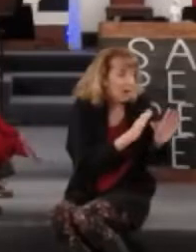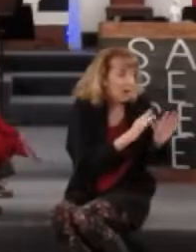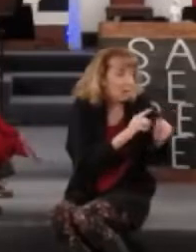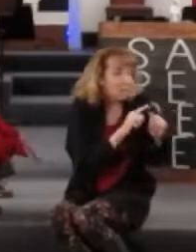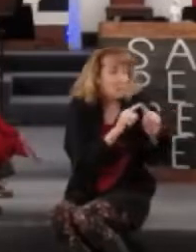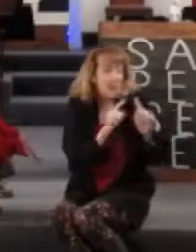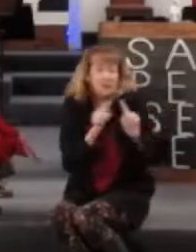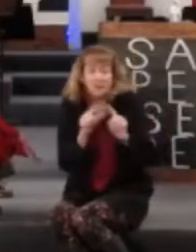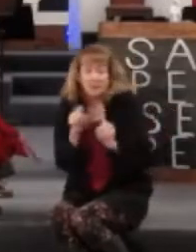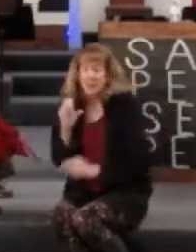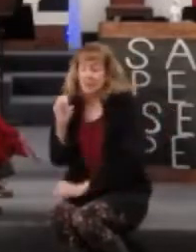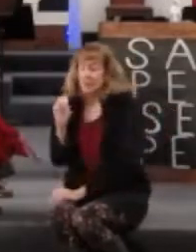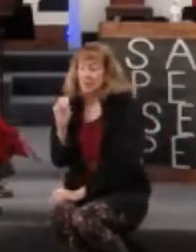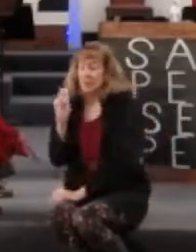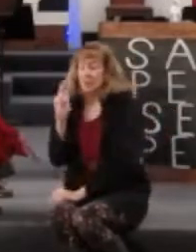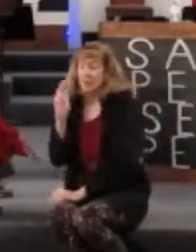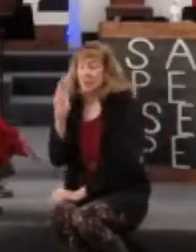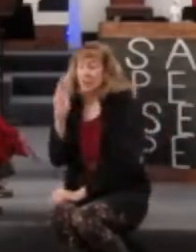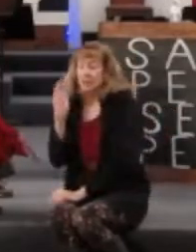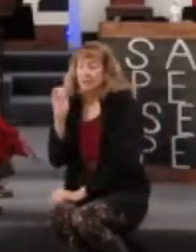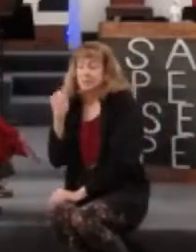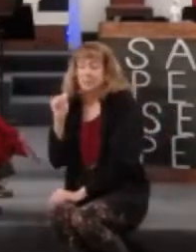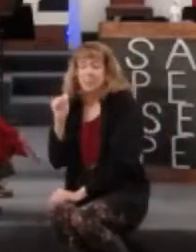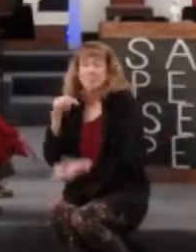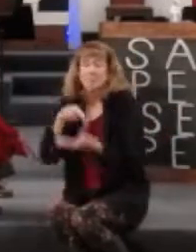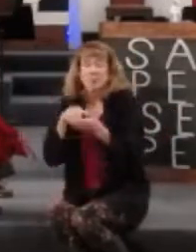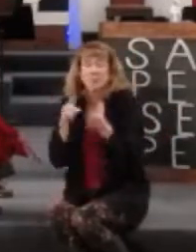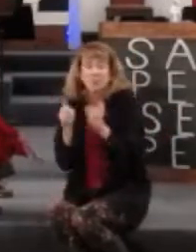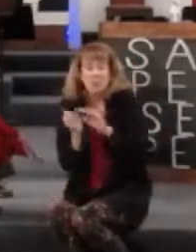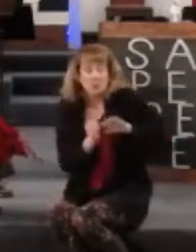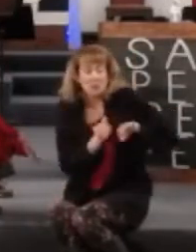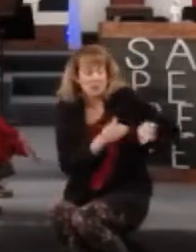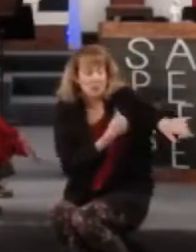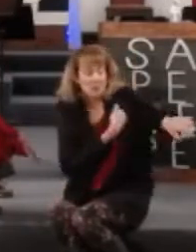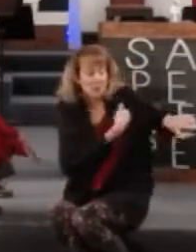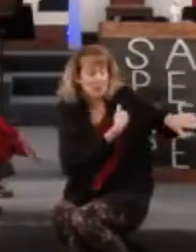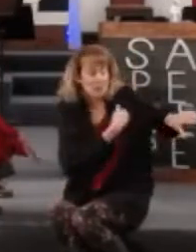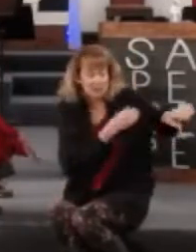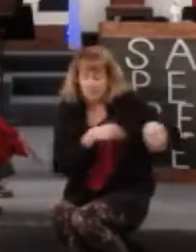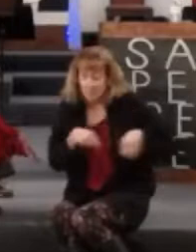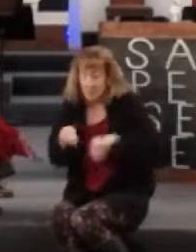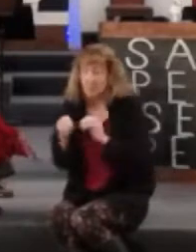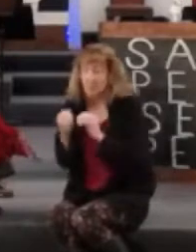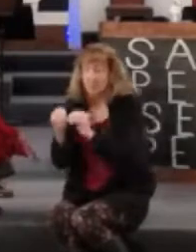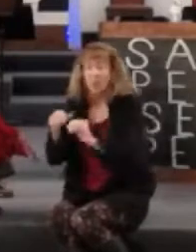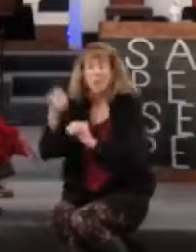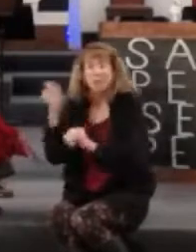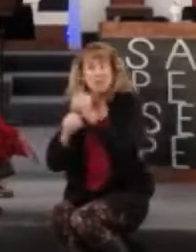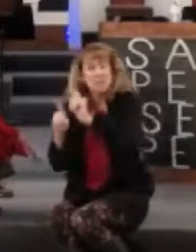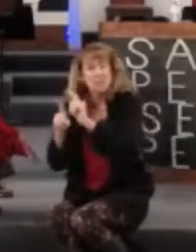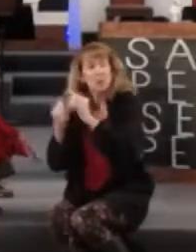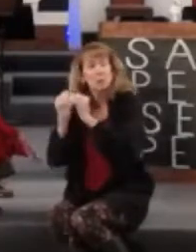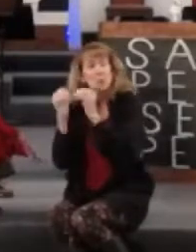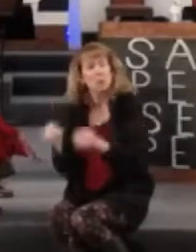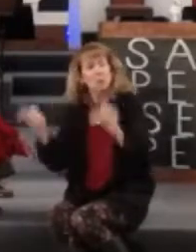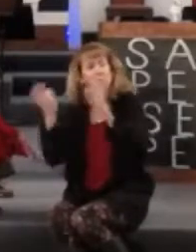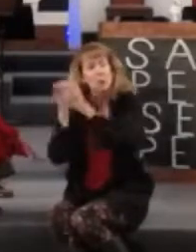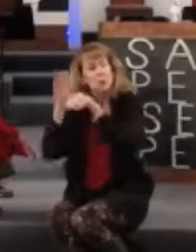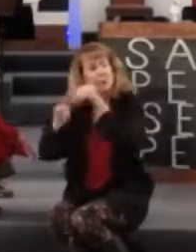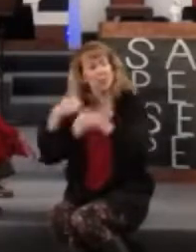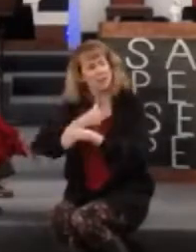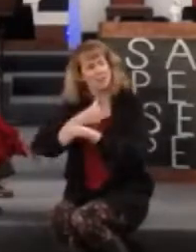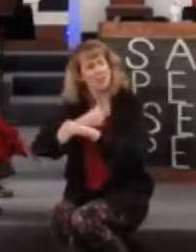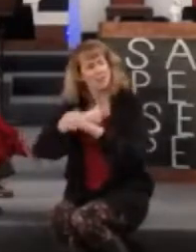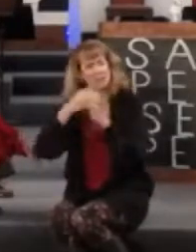And yet Paul tells us that's exactly what we need to do, to put someone else before ourselves. In Philippians